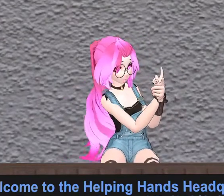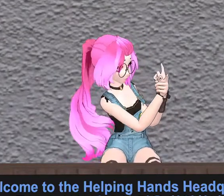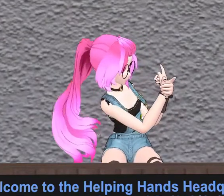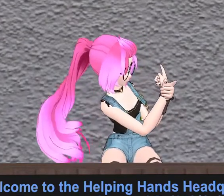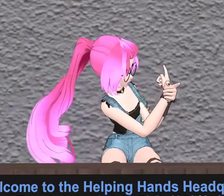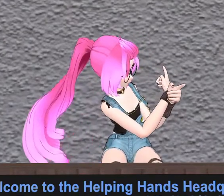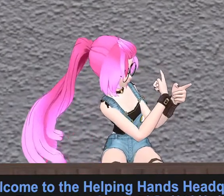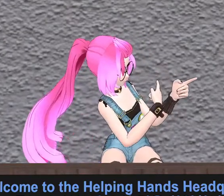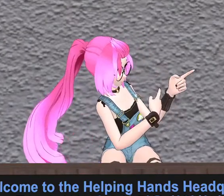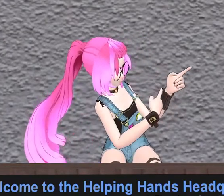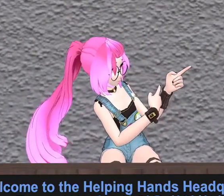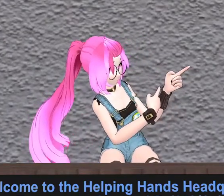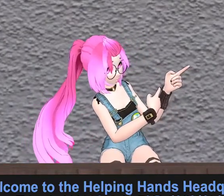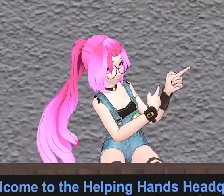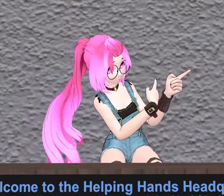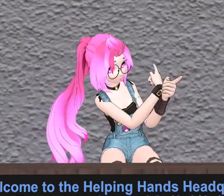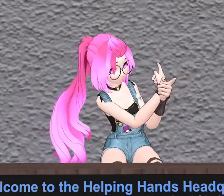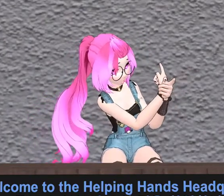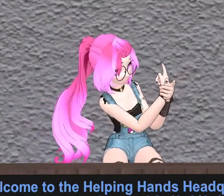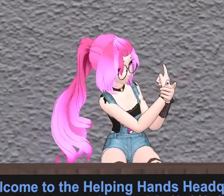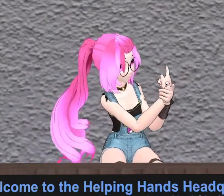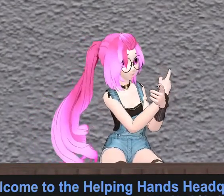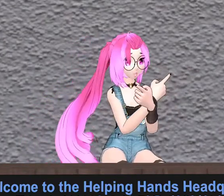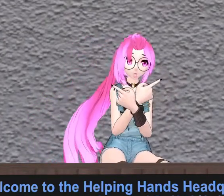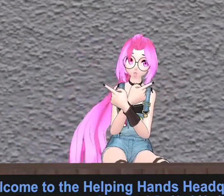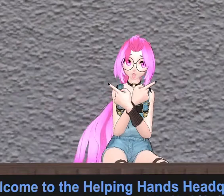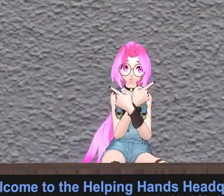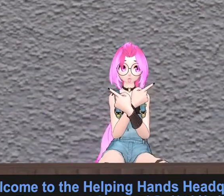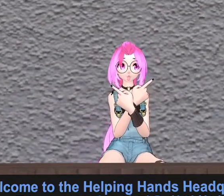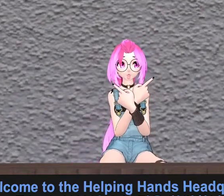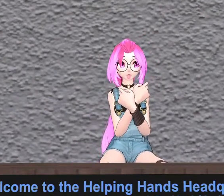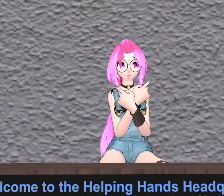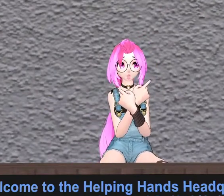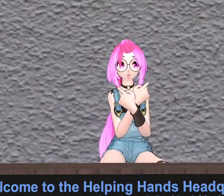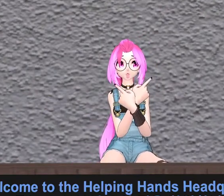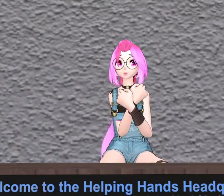them. You're going to put your wrist on top of your other wrist like this, and then you're going to wiggle.